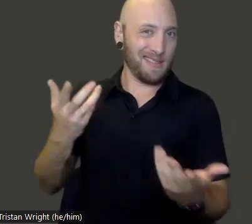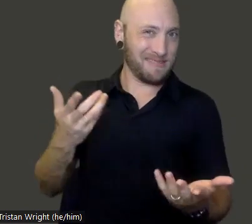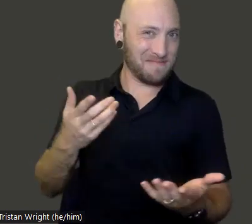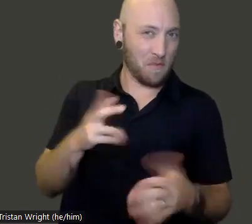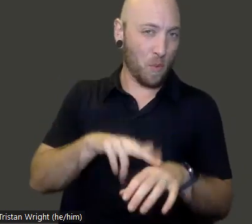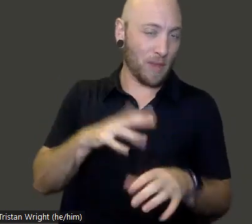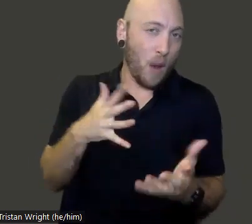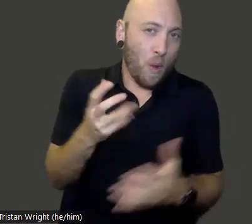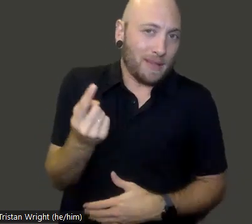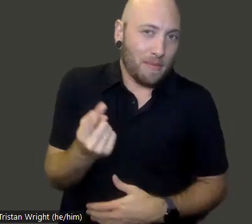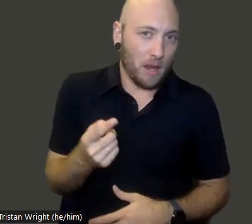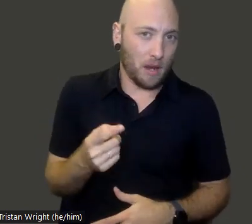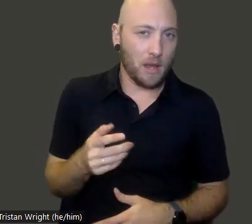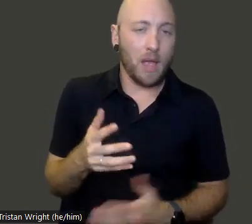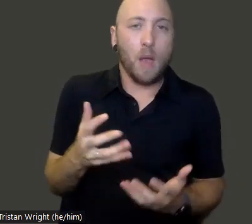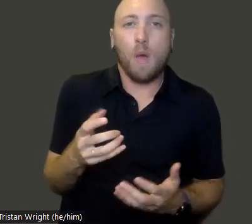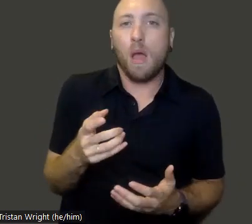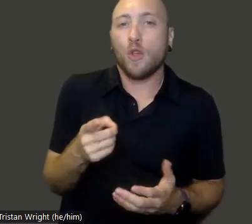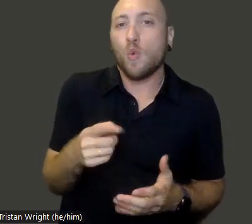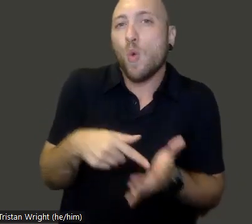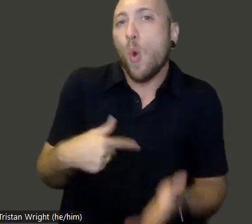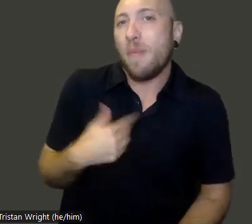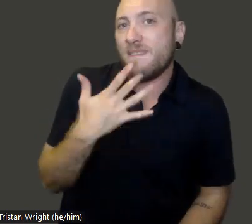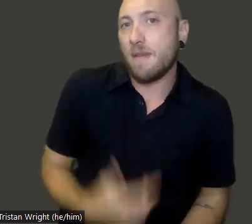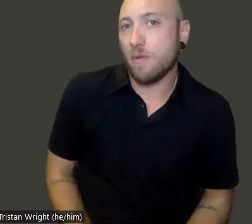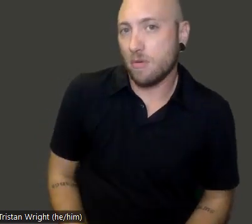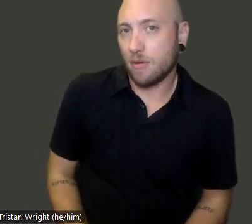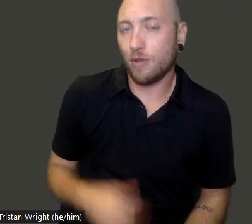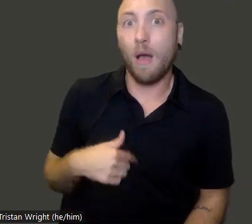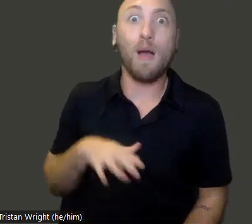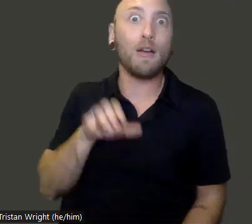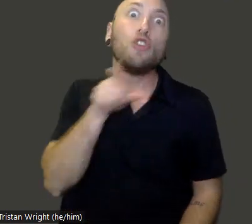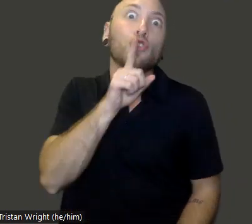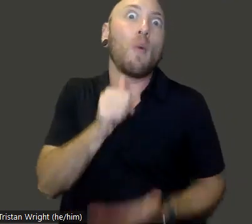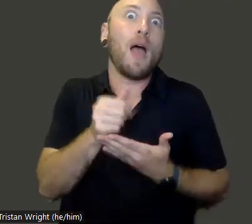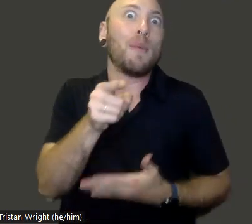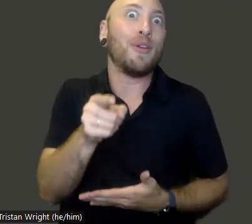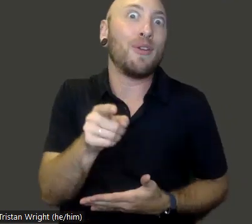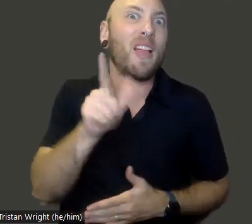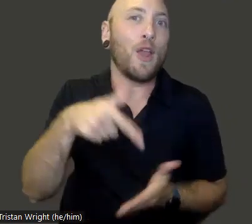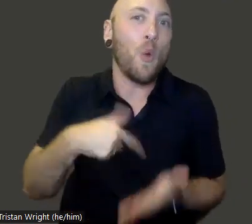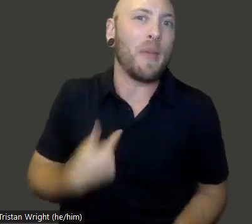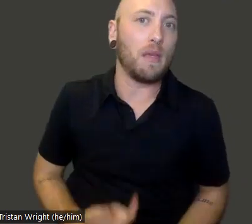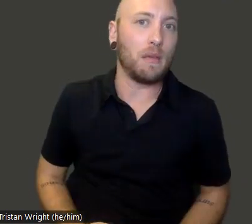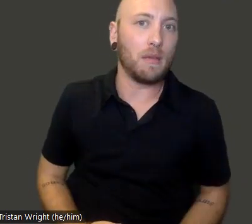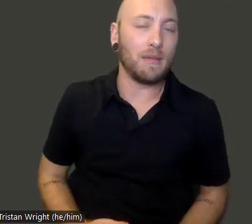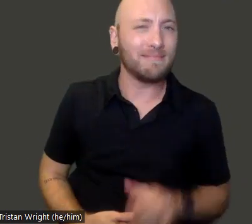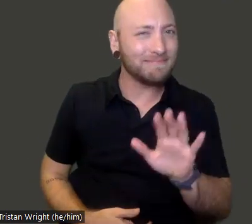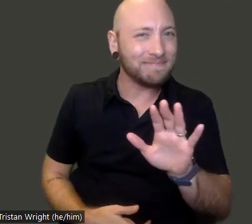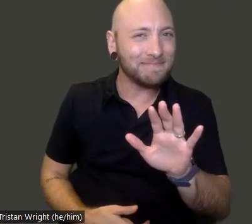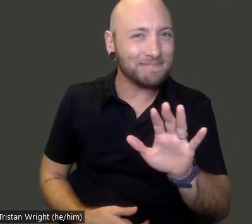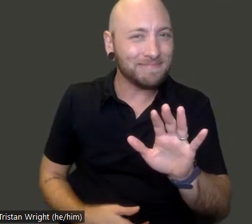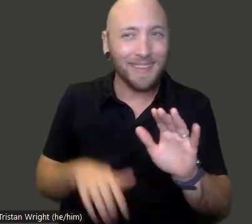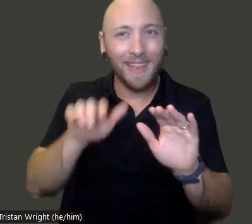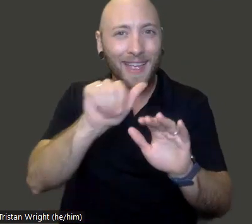wanted you in my favor, so so I could get something from you, right? And I was taught how to